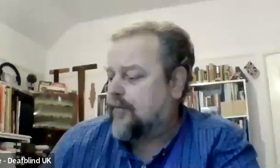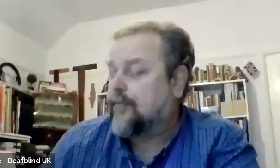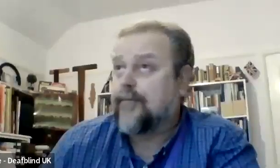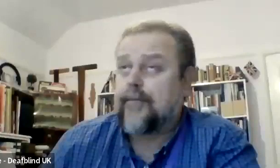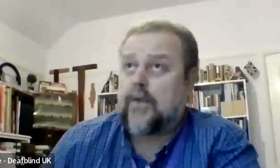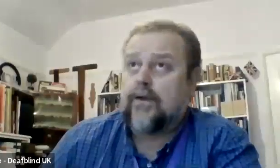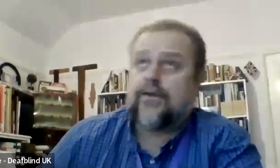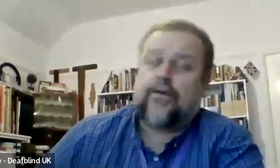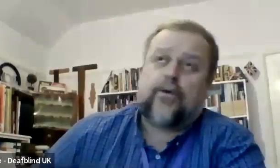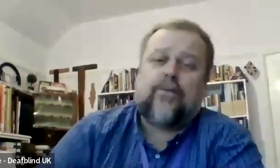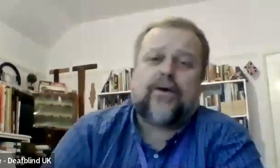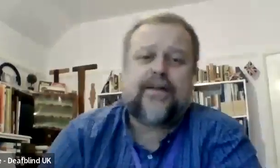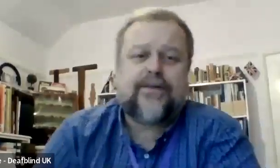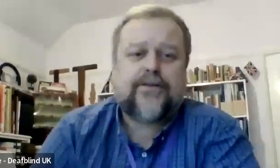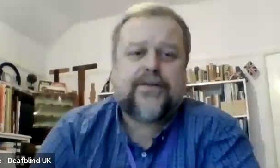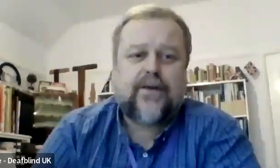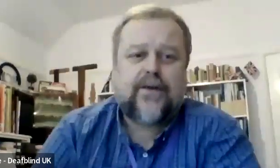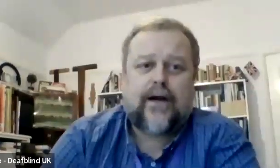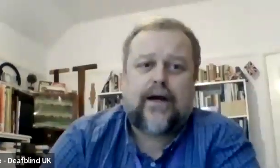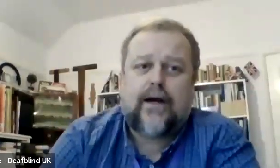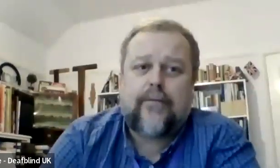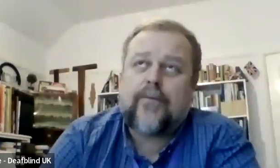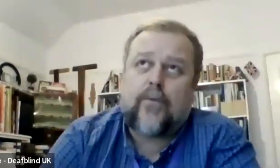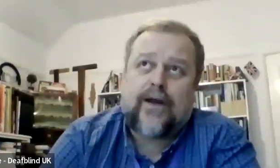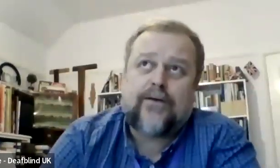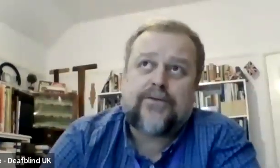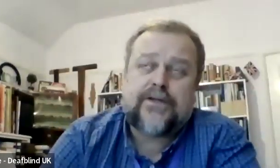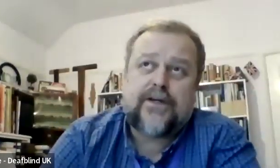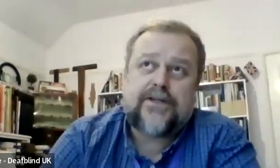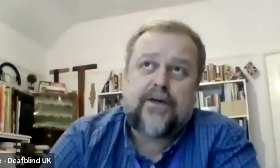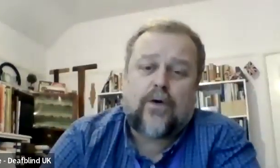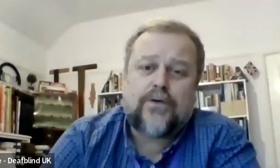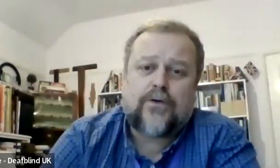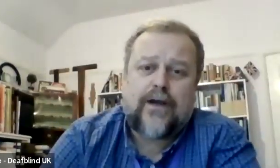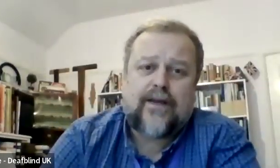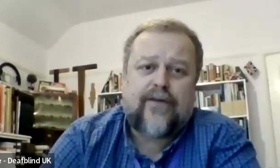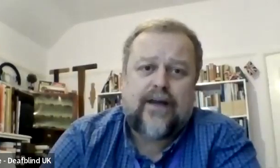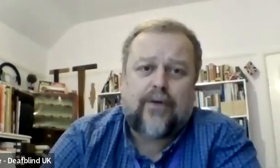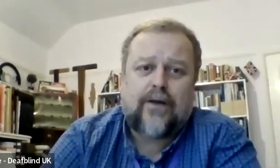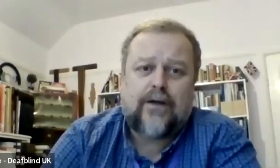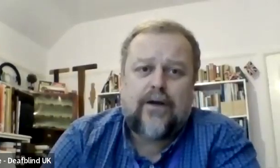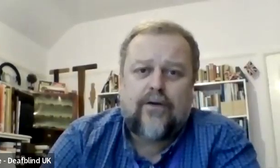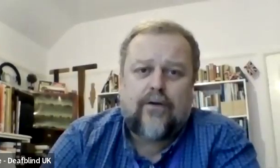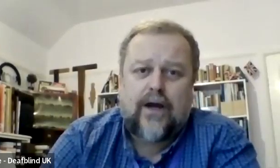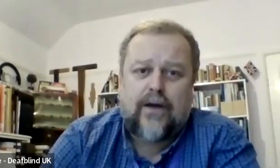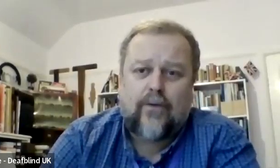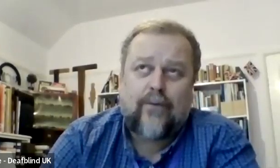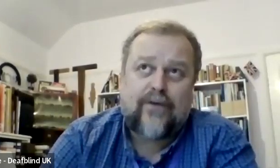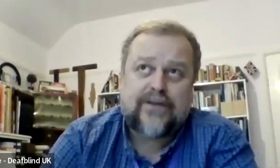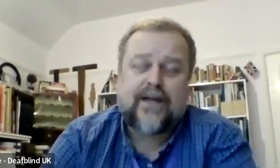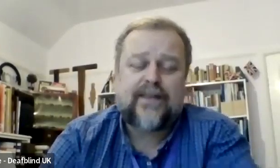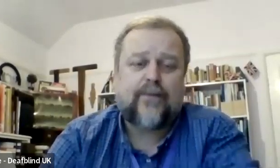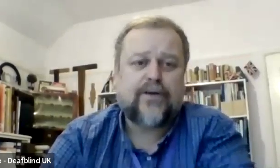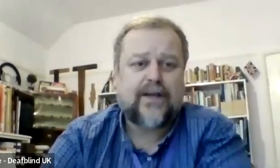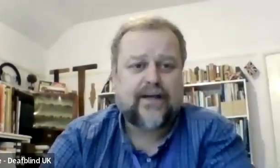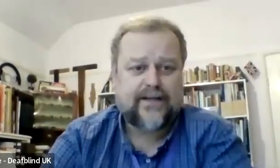The walking one is an interesting one. When I was researching what was already available, when we